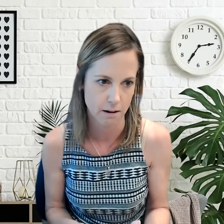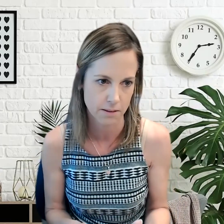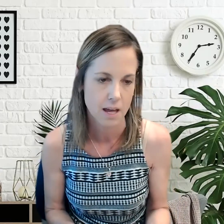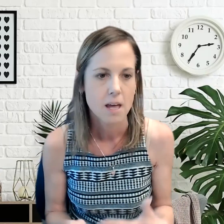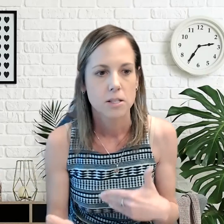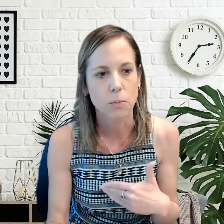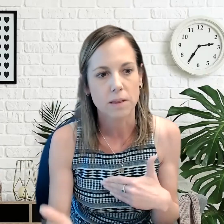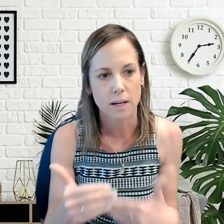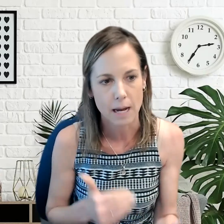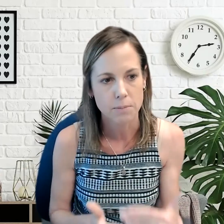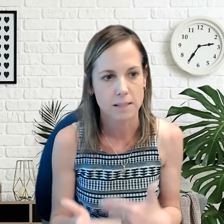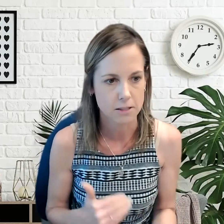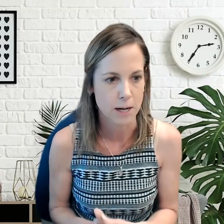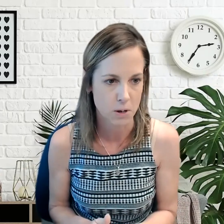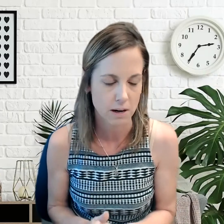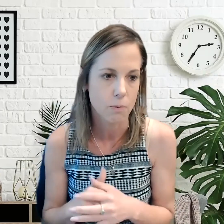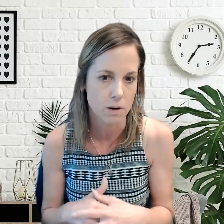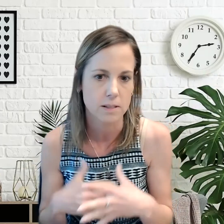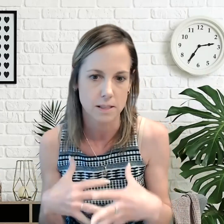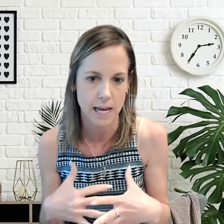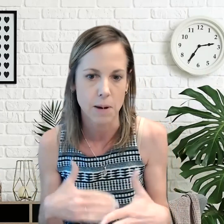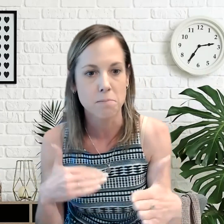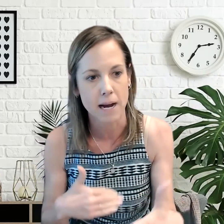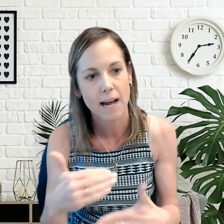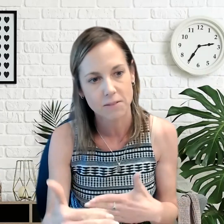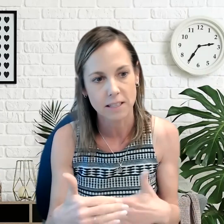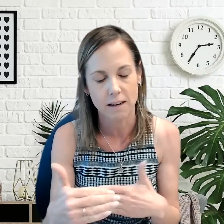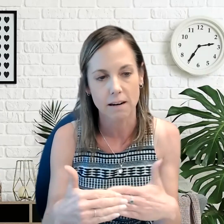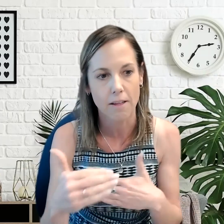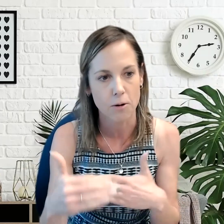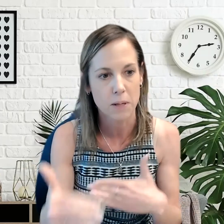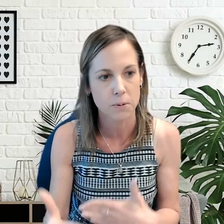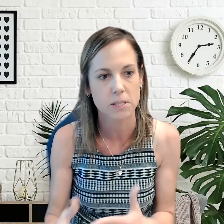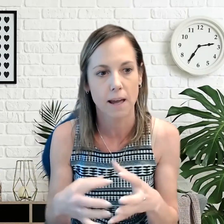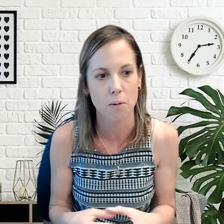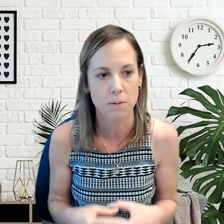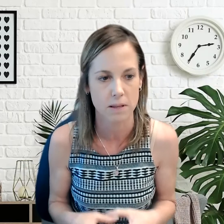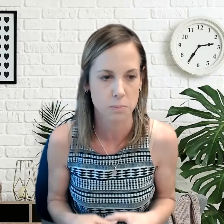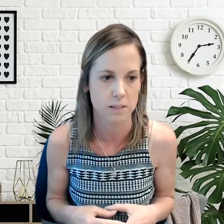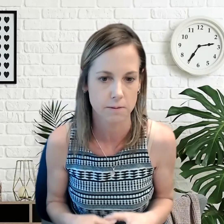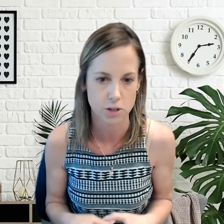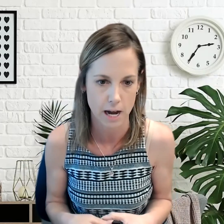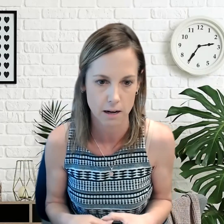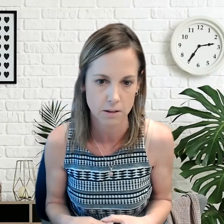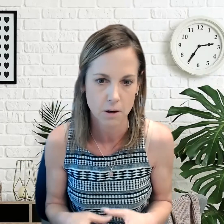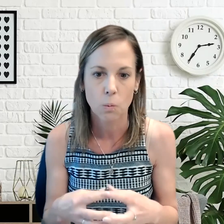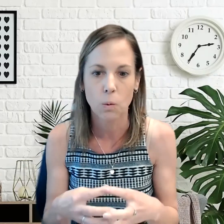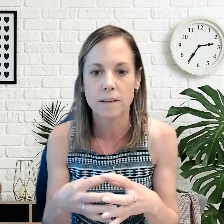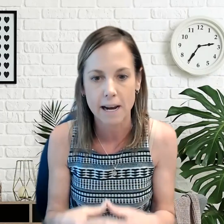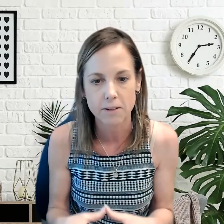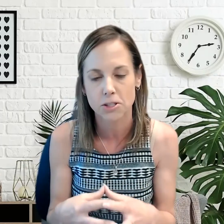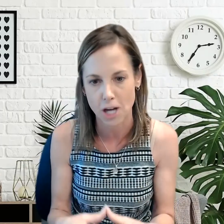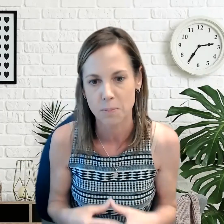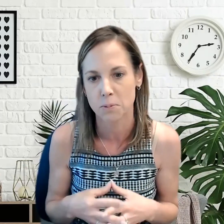for my health. So within an MTSS framework, it works the same. I might have to lean on other people to help me with a specific child,